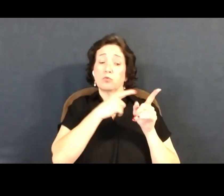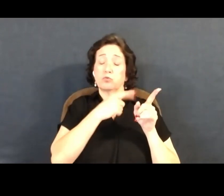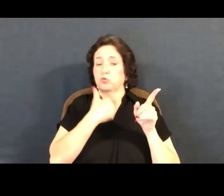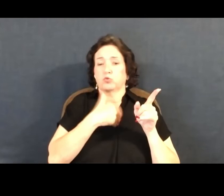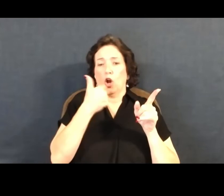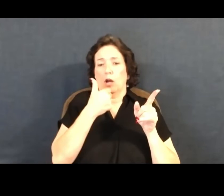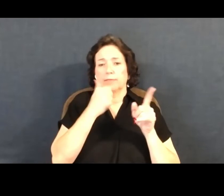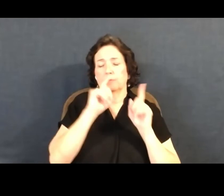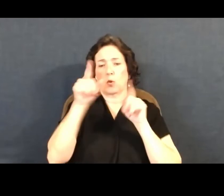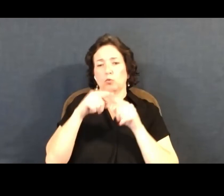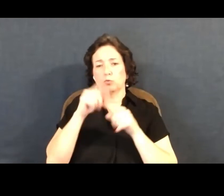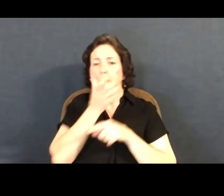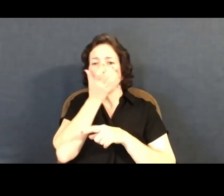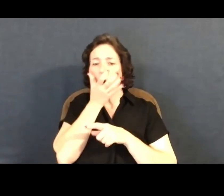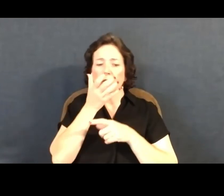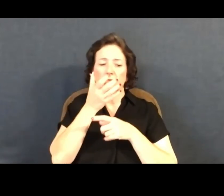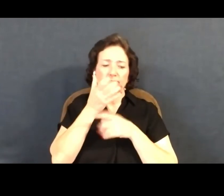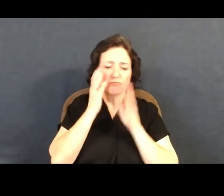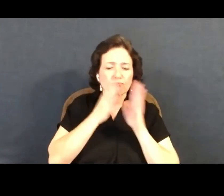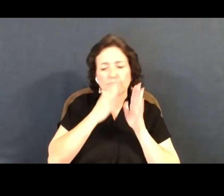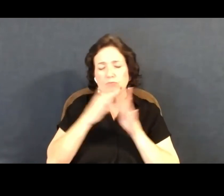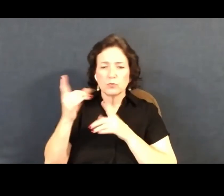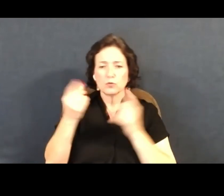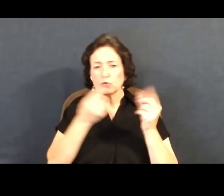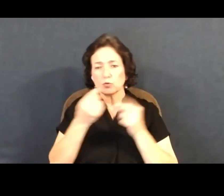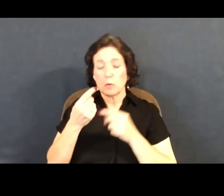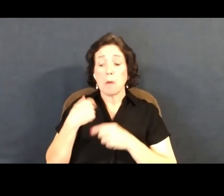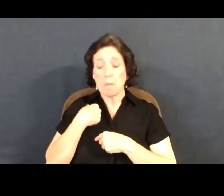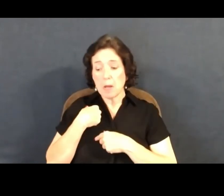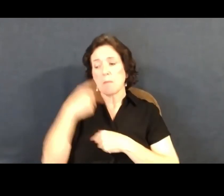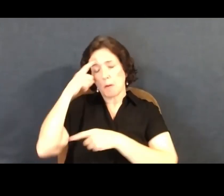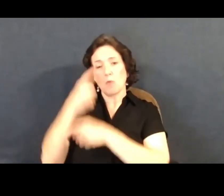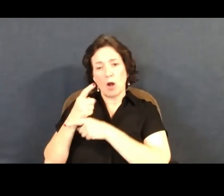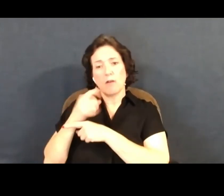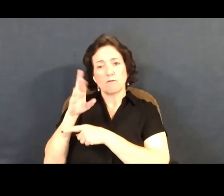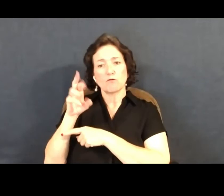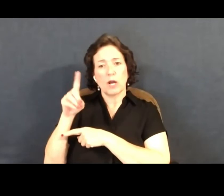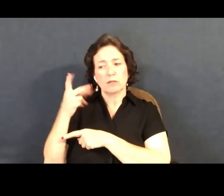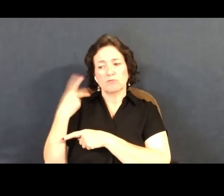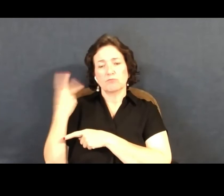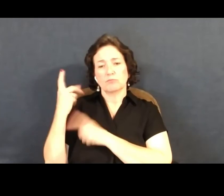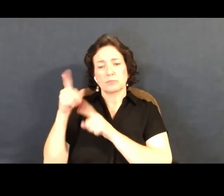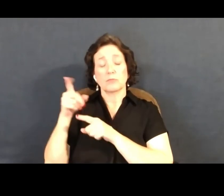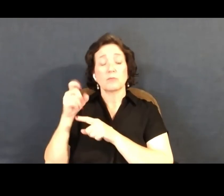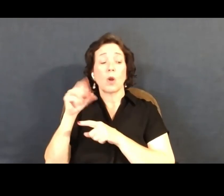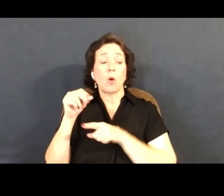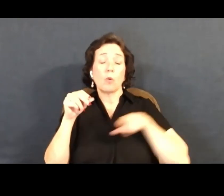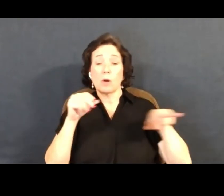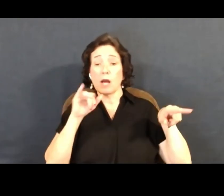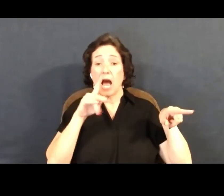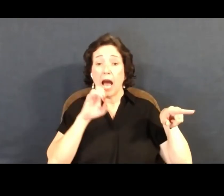and Ike and I did. We'd take care of the cows and the sheep and the pigs. But Ike, they assigned Ike to the garden